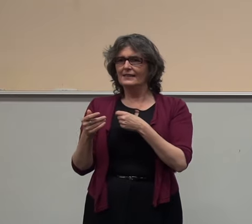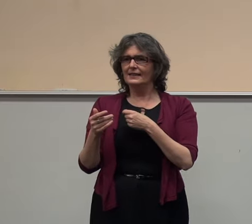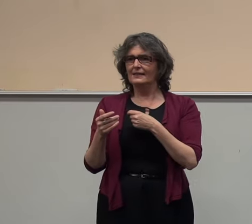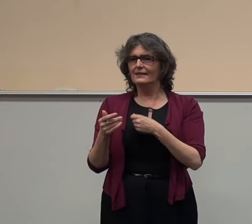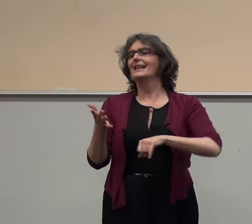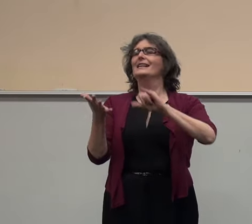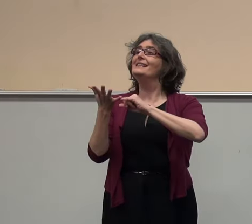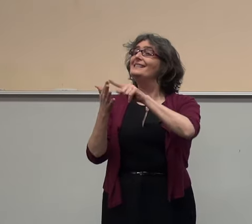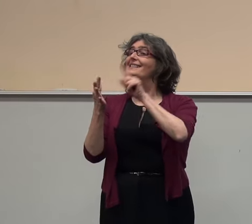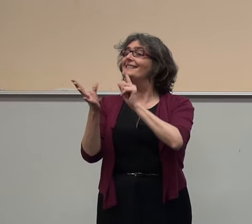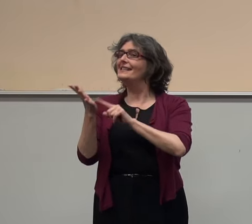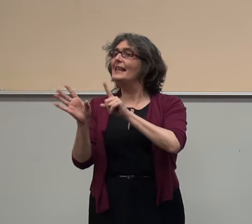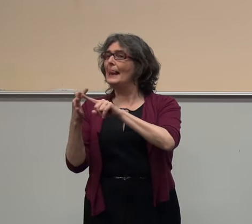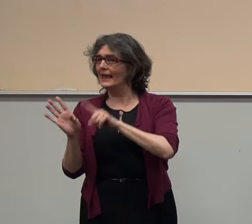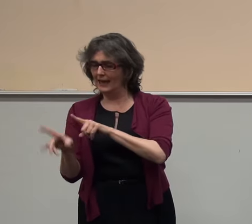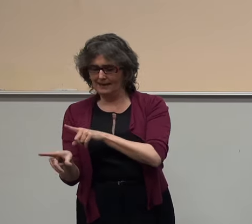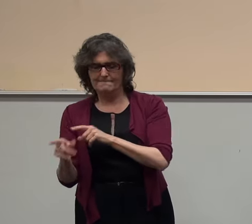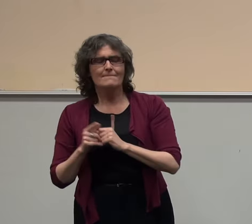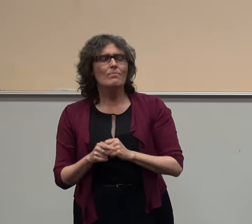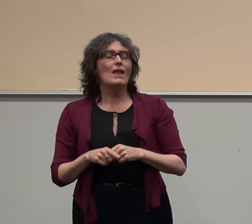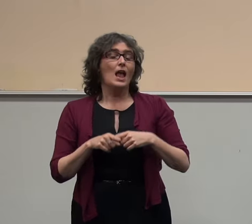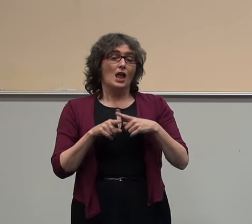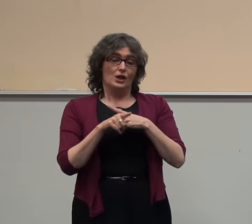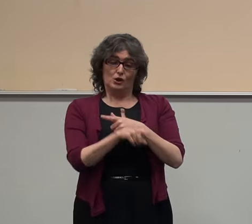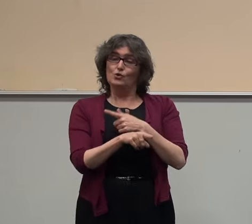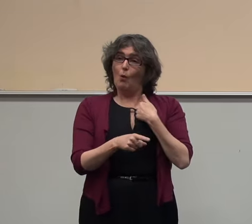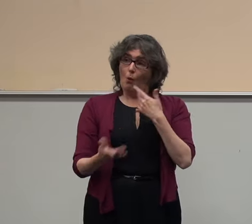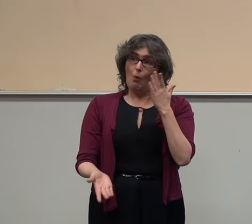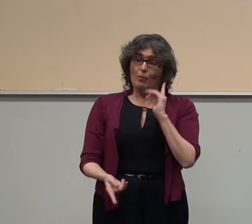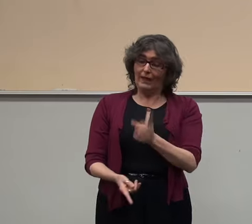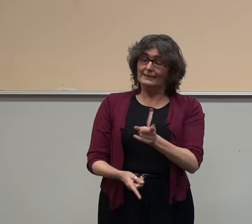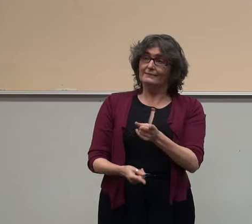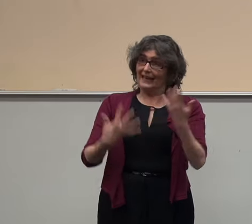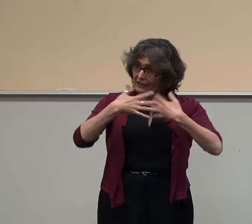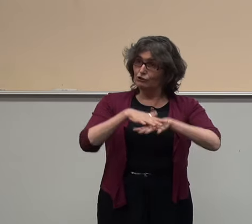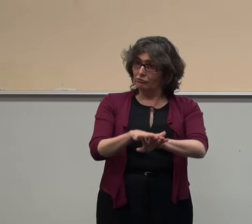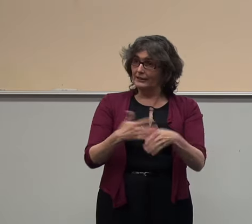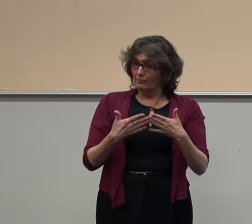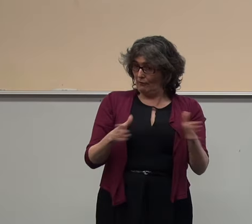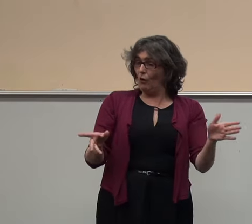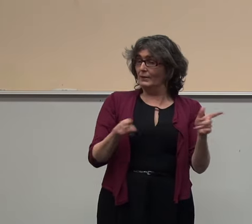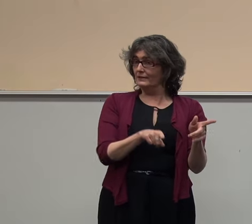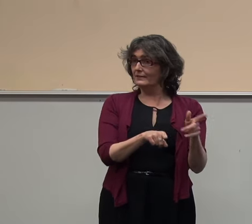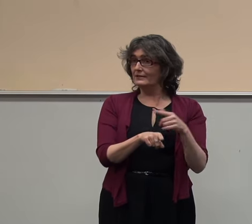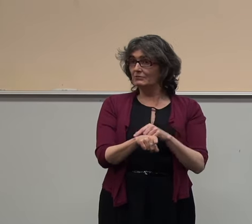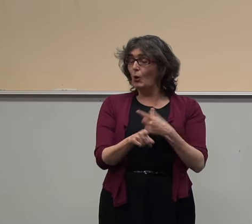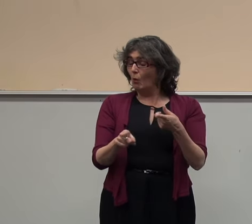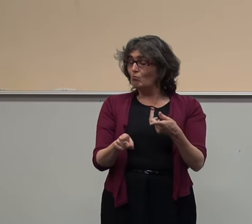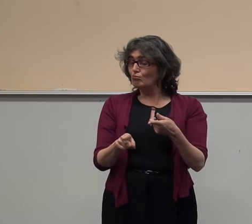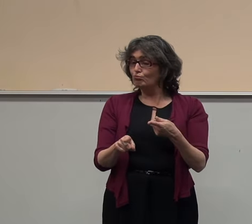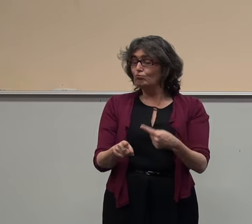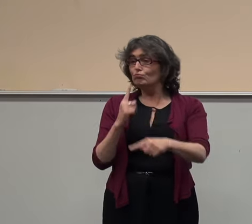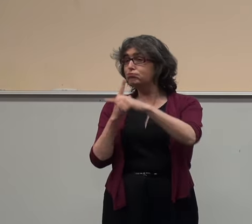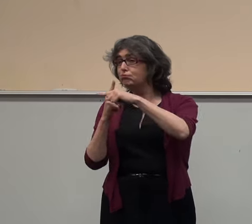creating this big integrated show. So on one level, that's really fantastic because it's putting deaf people on